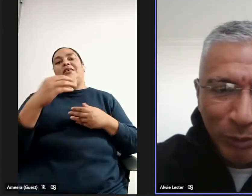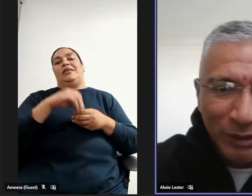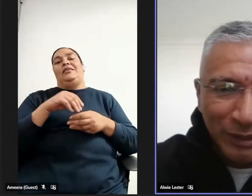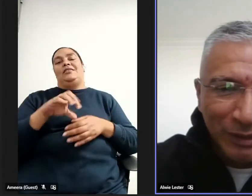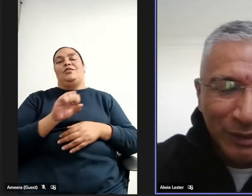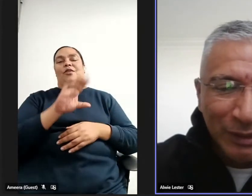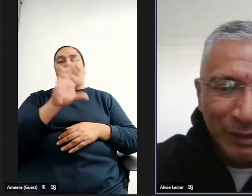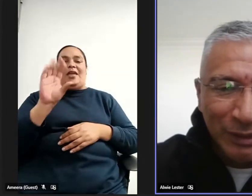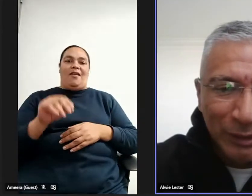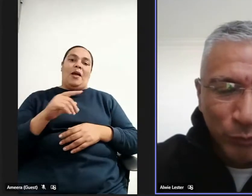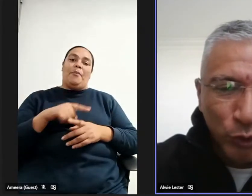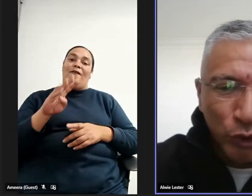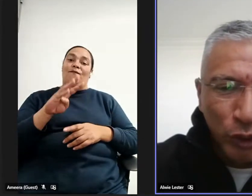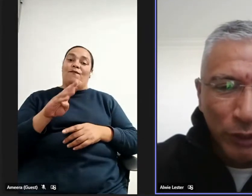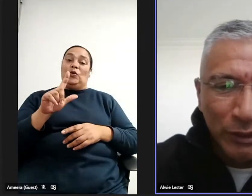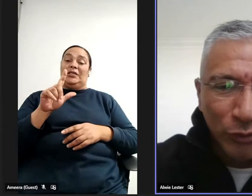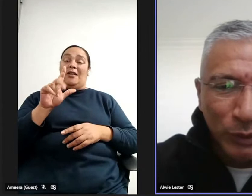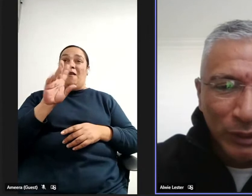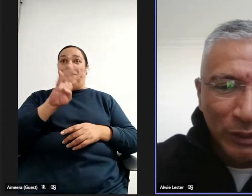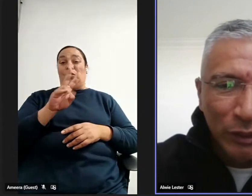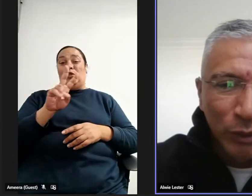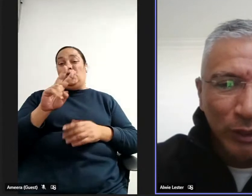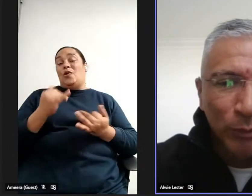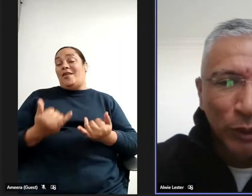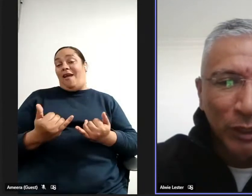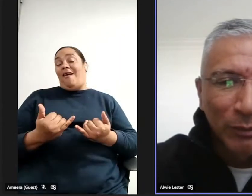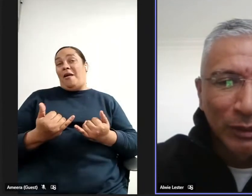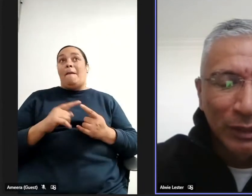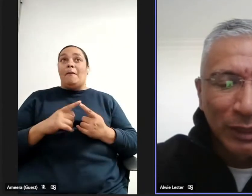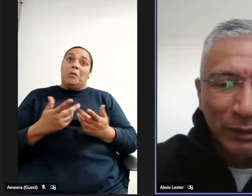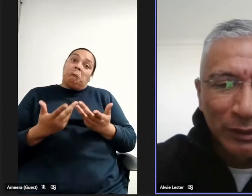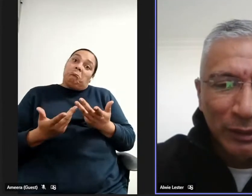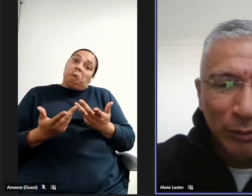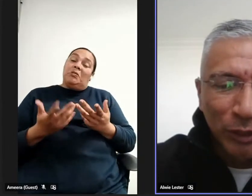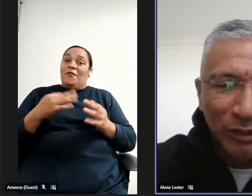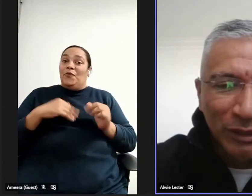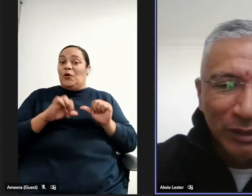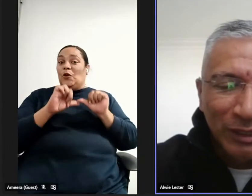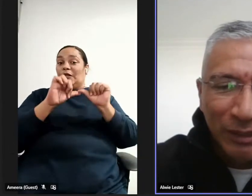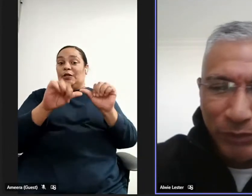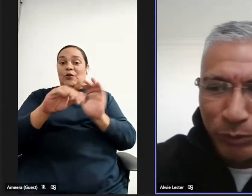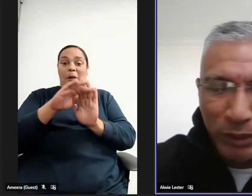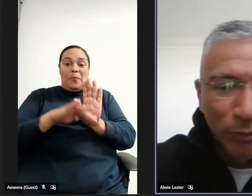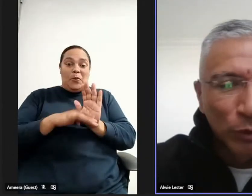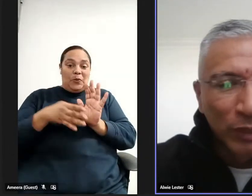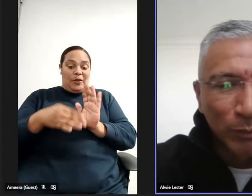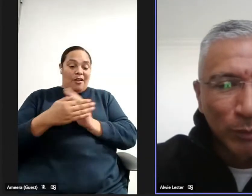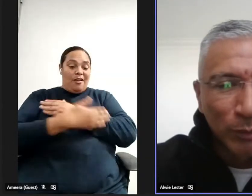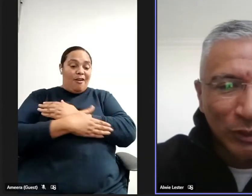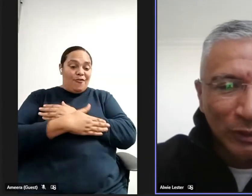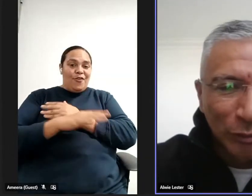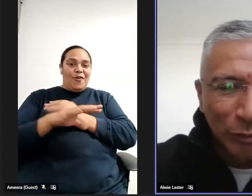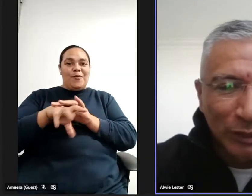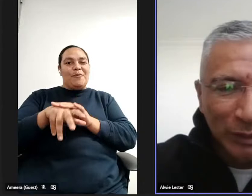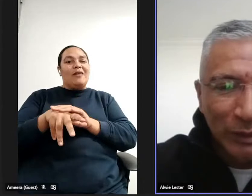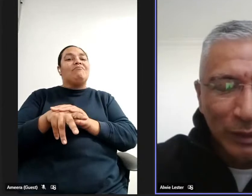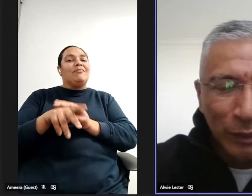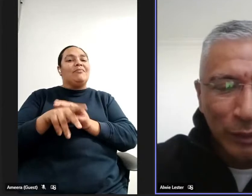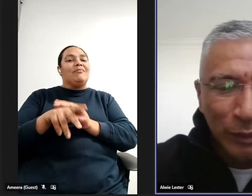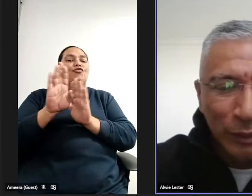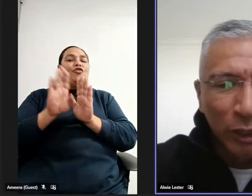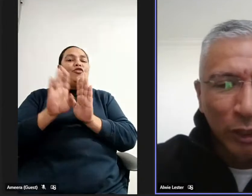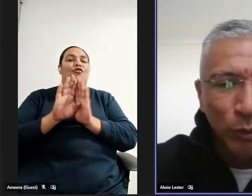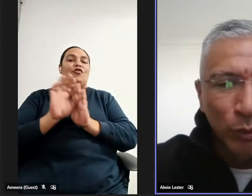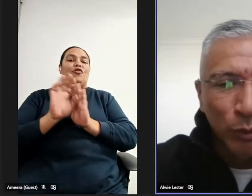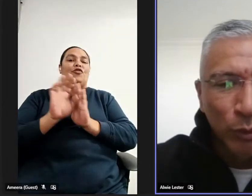at the moment, and I think good chances if we continue with our programs in the country and in the province, that will improve that position significantly,